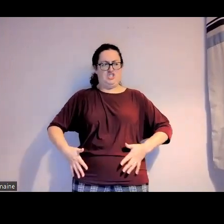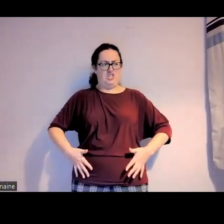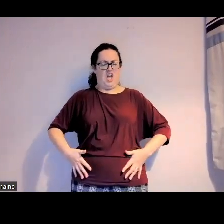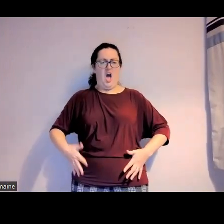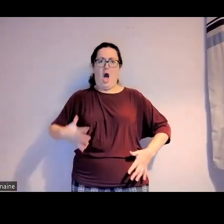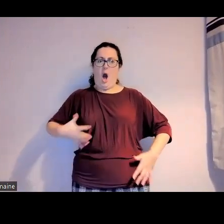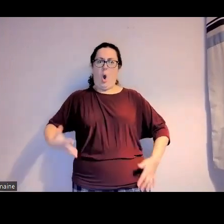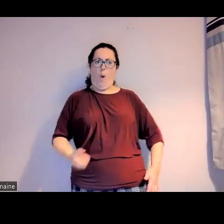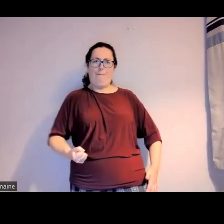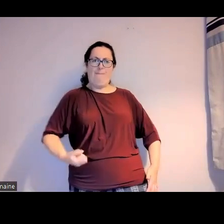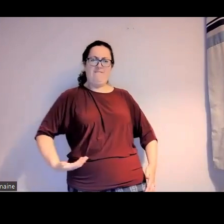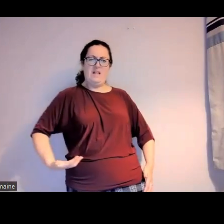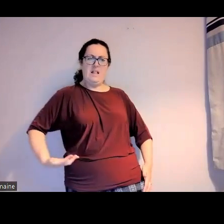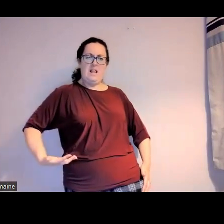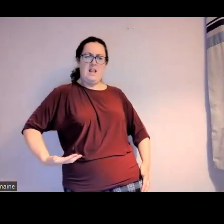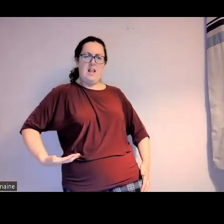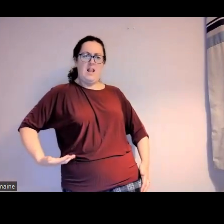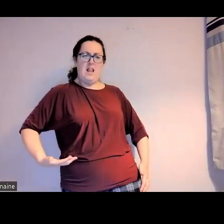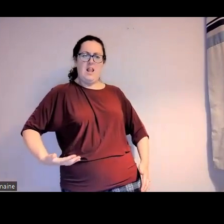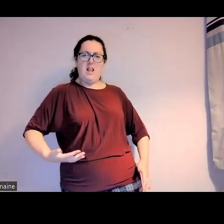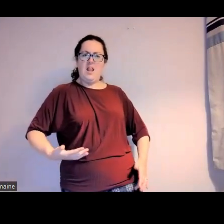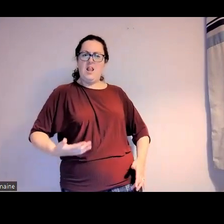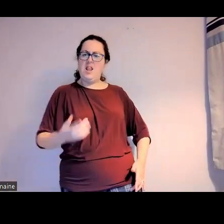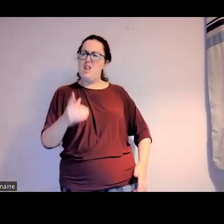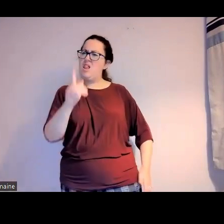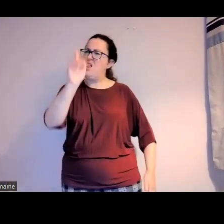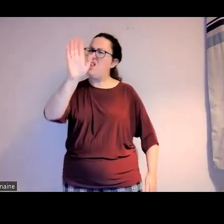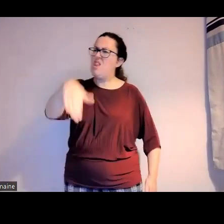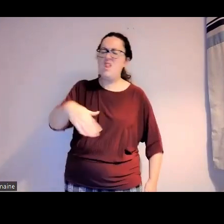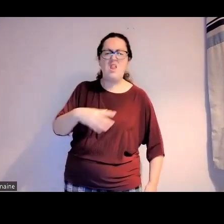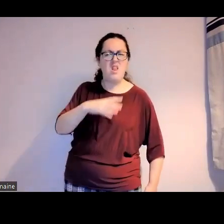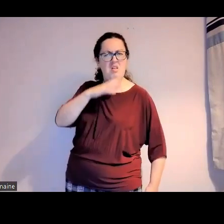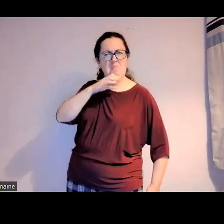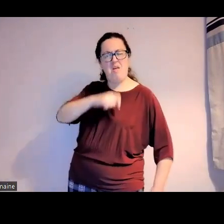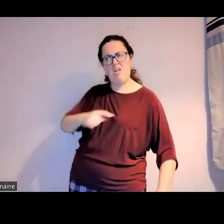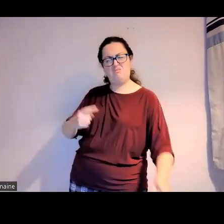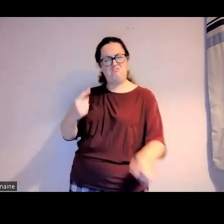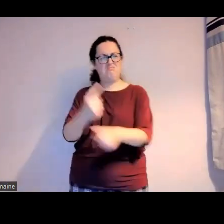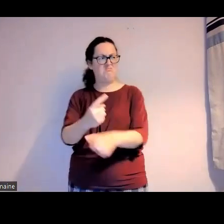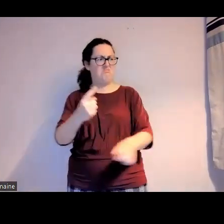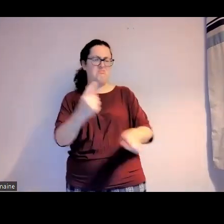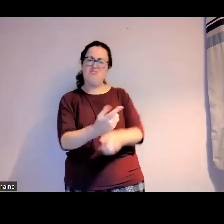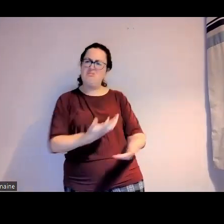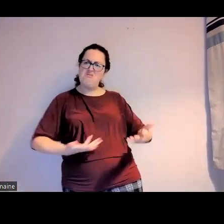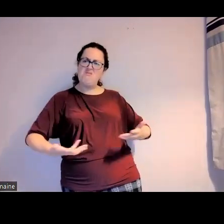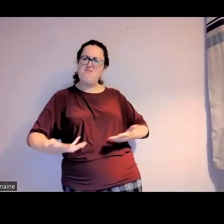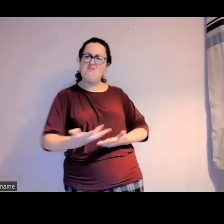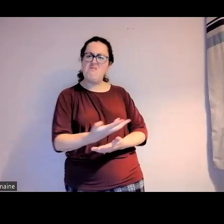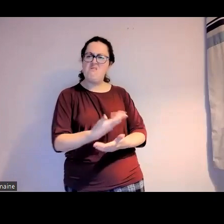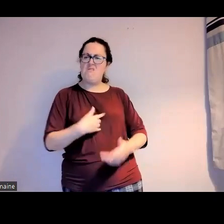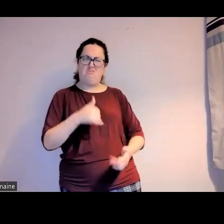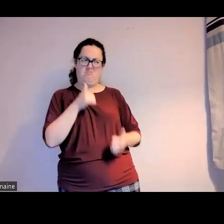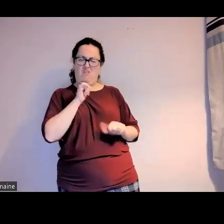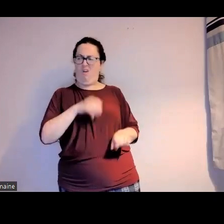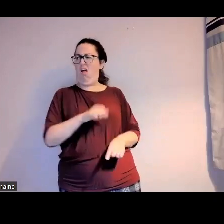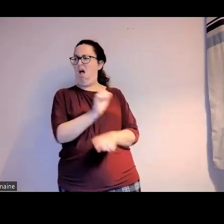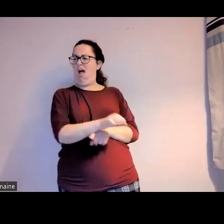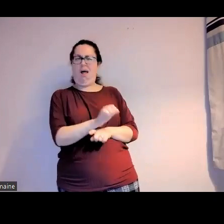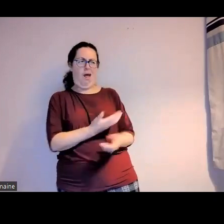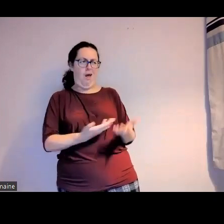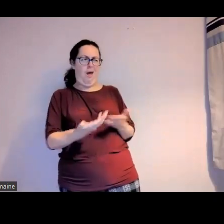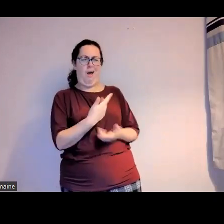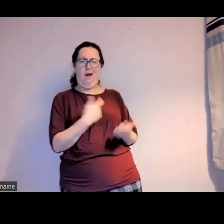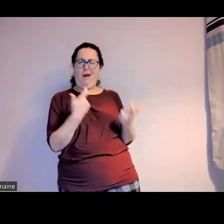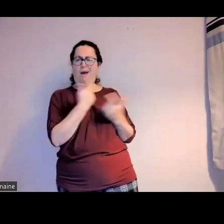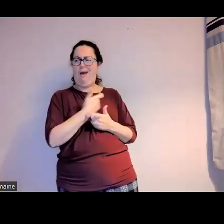a feel. It's not a thing that men talk about. We'd rather have a banter throughout,